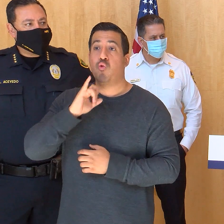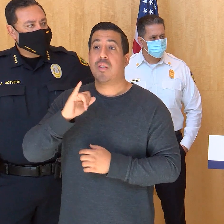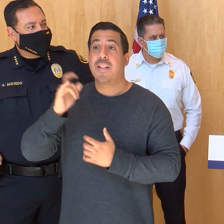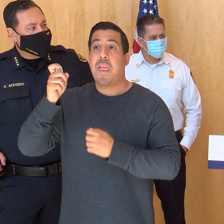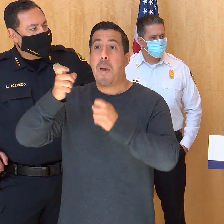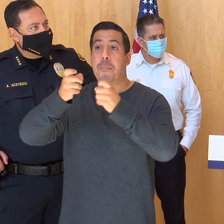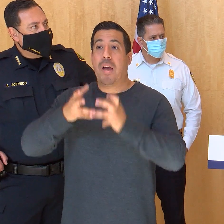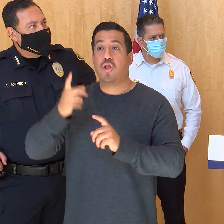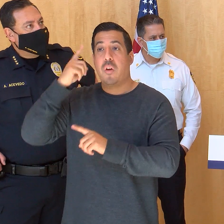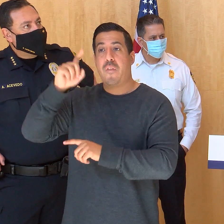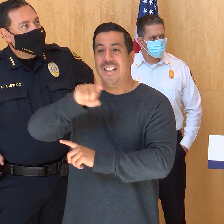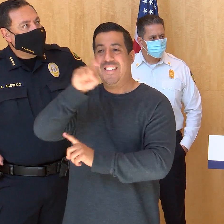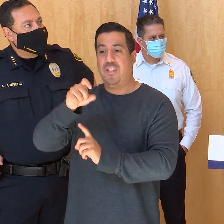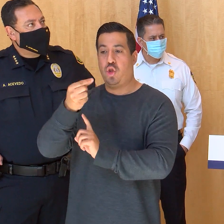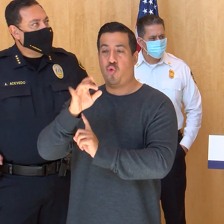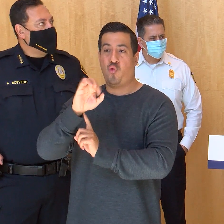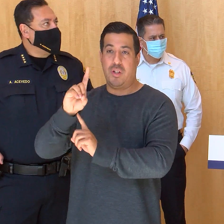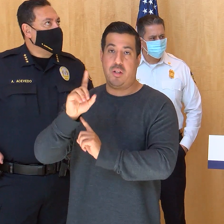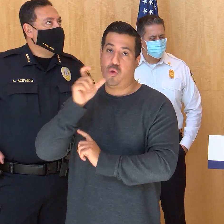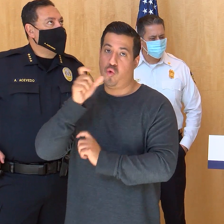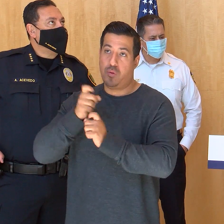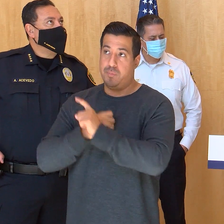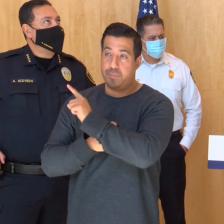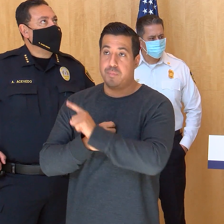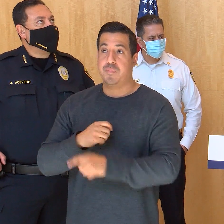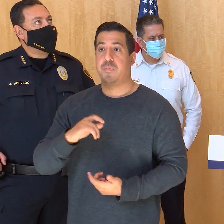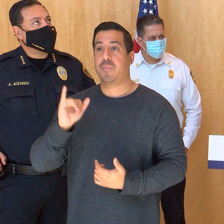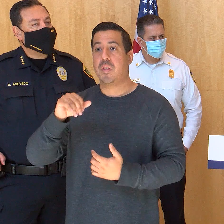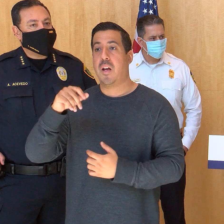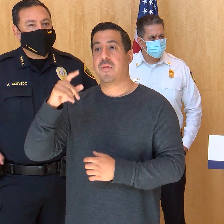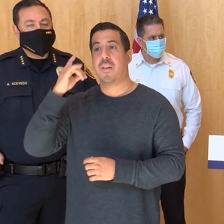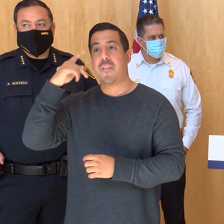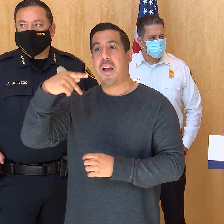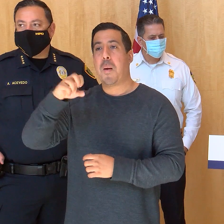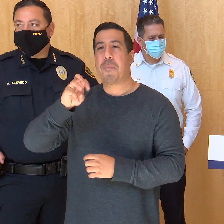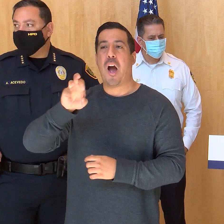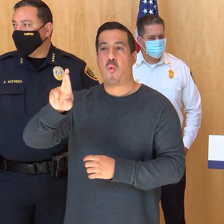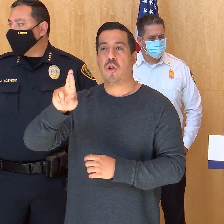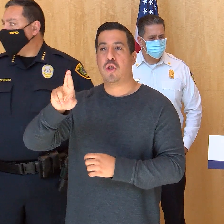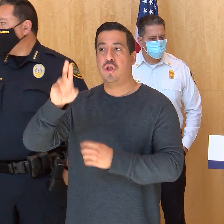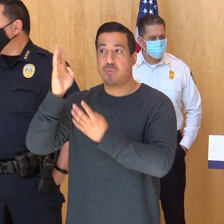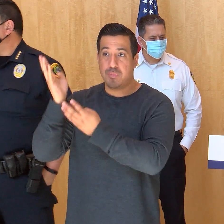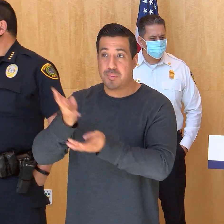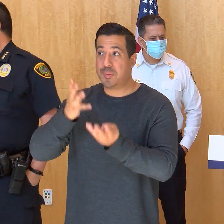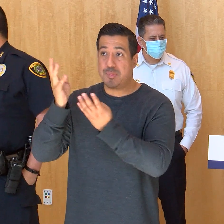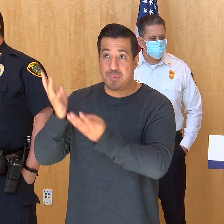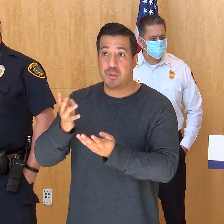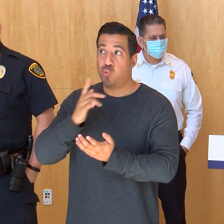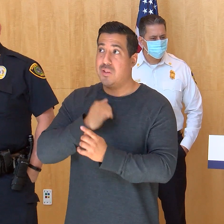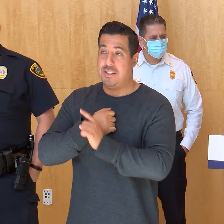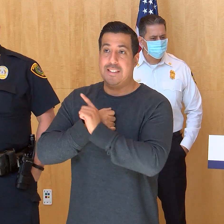manager of the Texas grid, okay? Power generation That is done, those